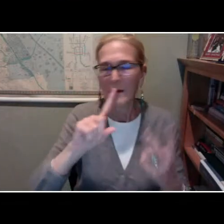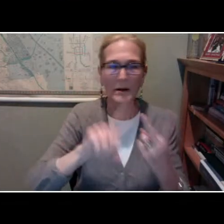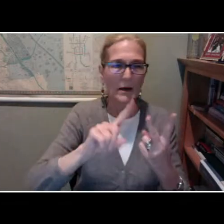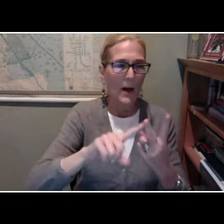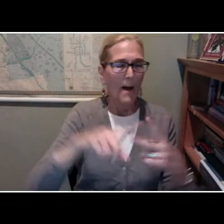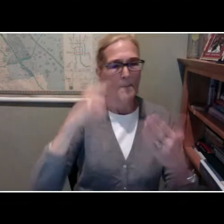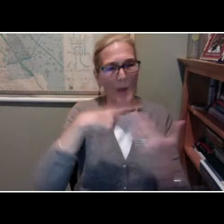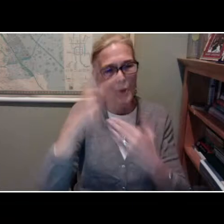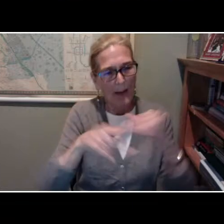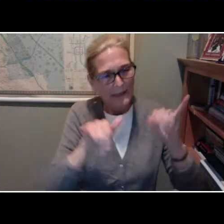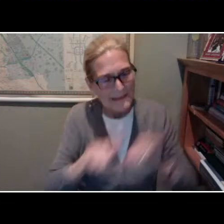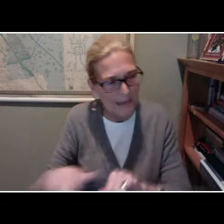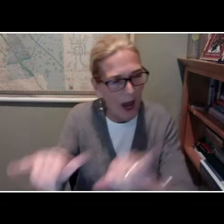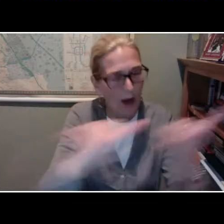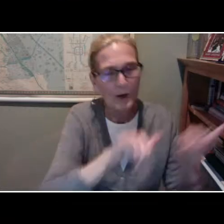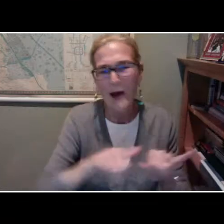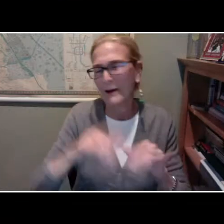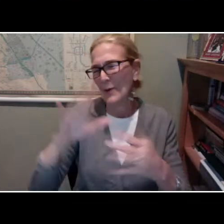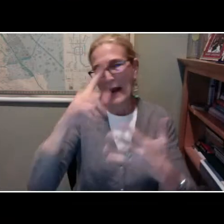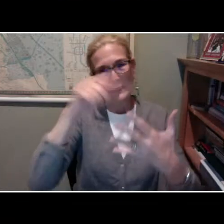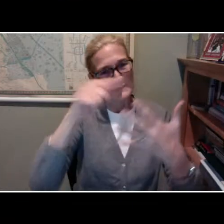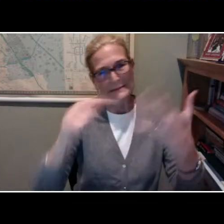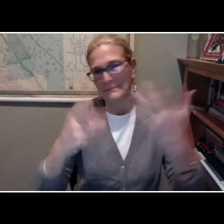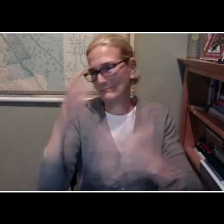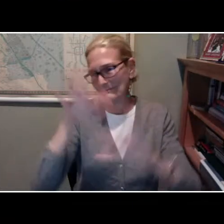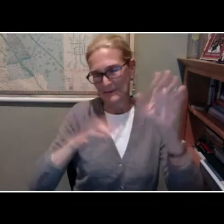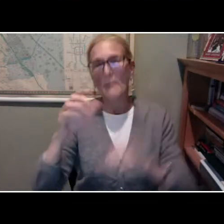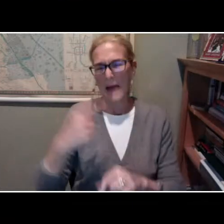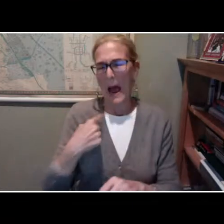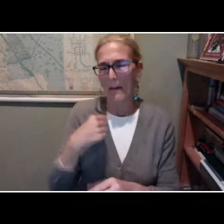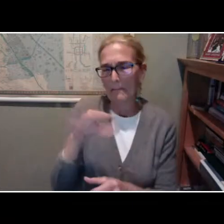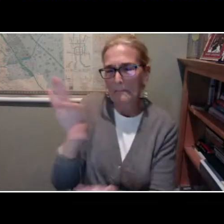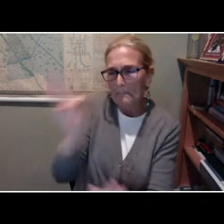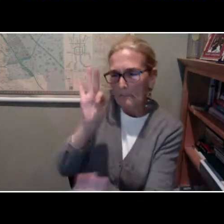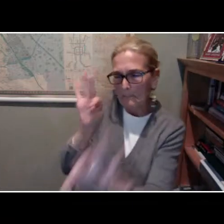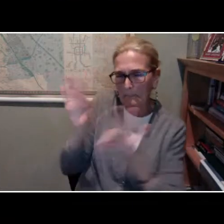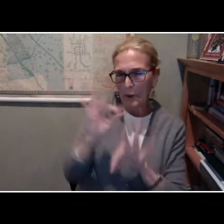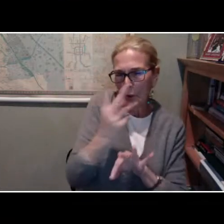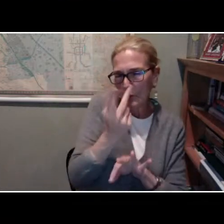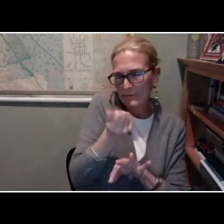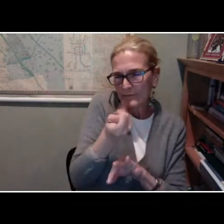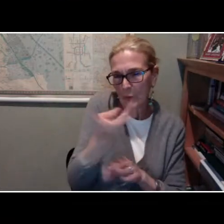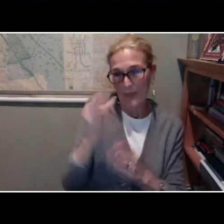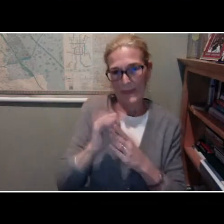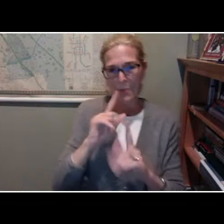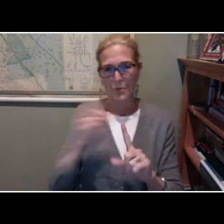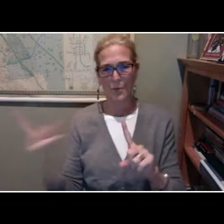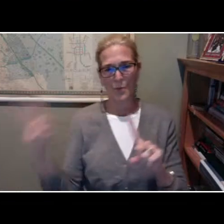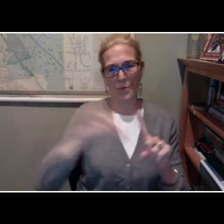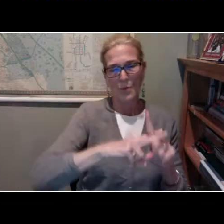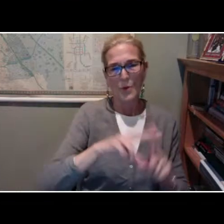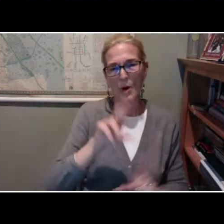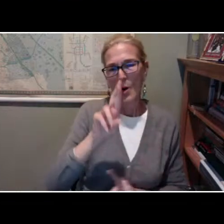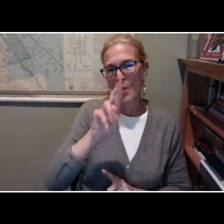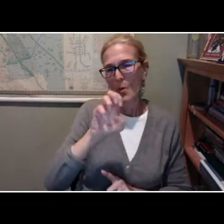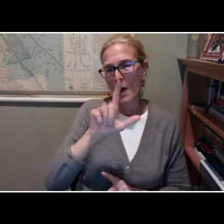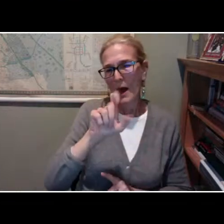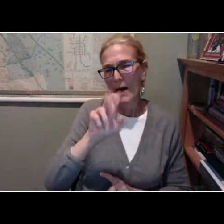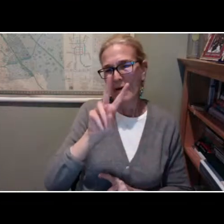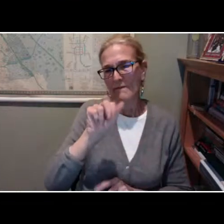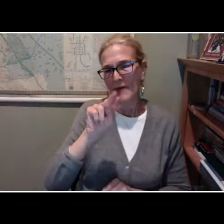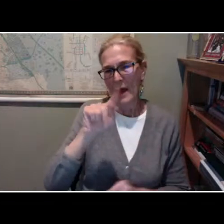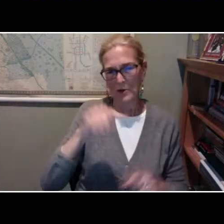In the Code of Ethical Conduct and Statement of Commitment, there's a lot of things that are enumerated: program